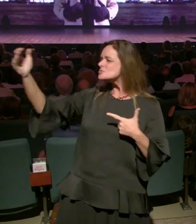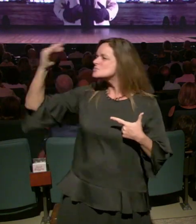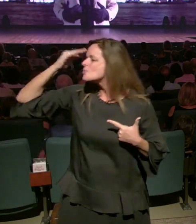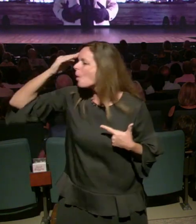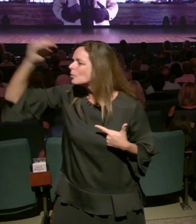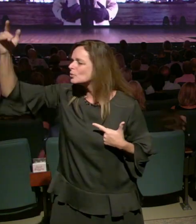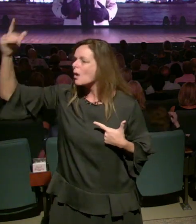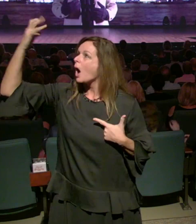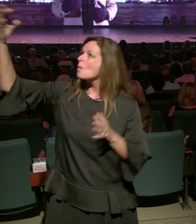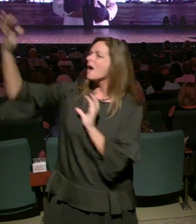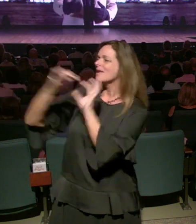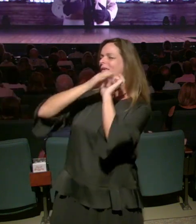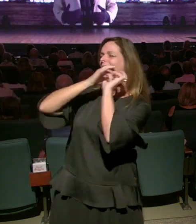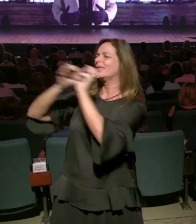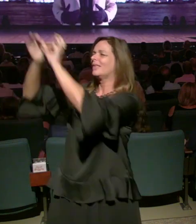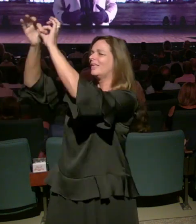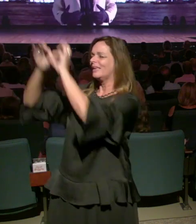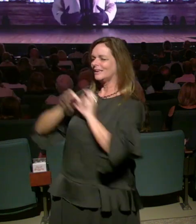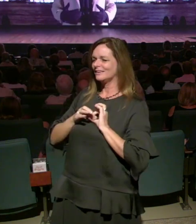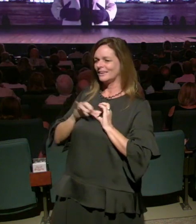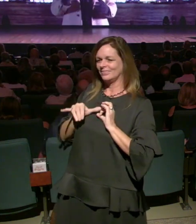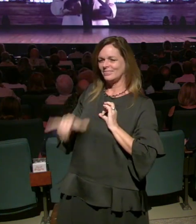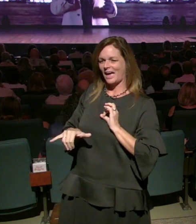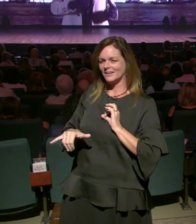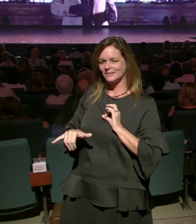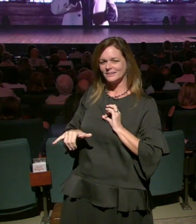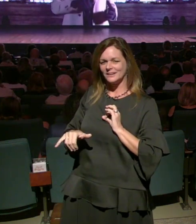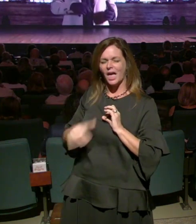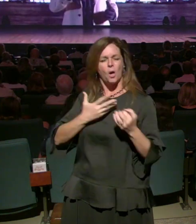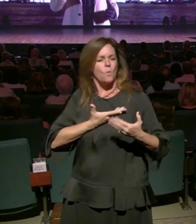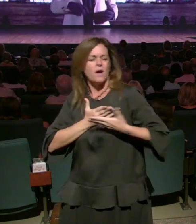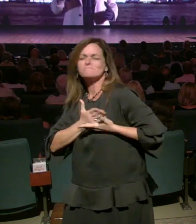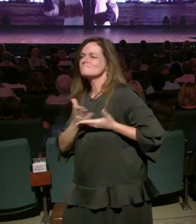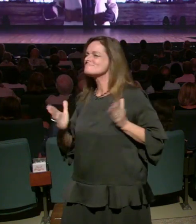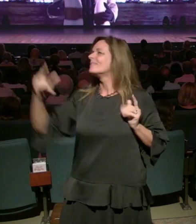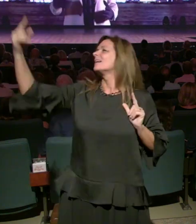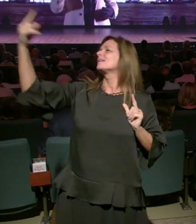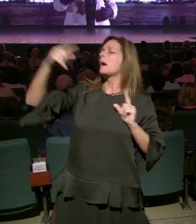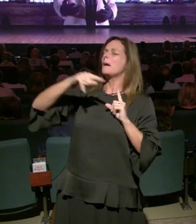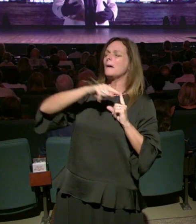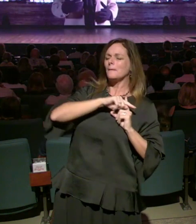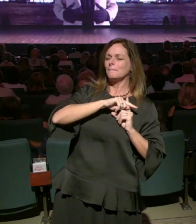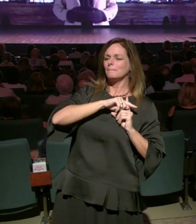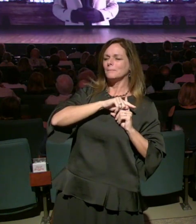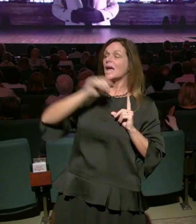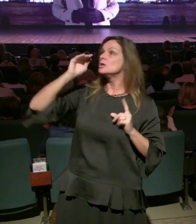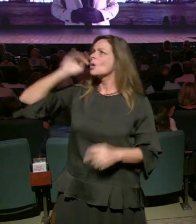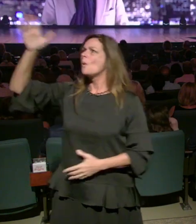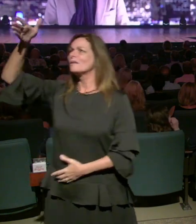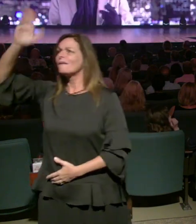see me. God sent Jesus to us so that we could have a clear picture of who God is and for His heart for